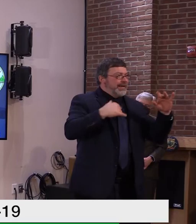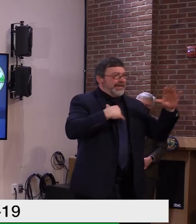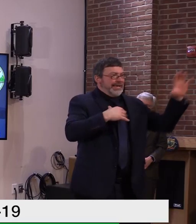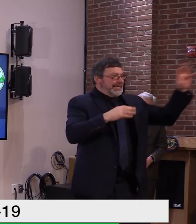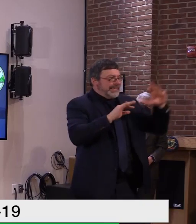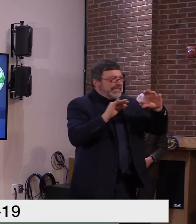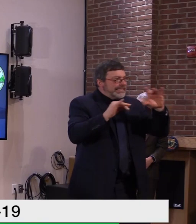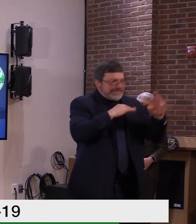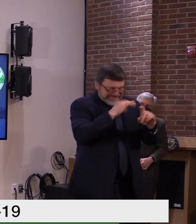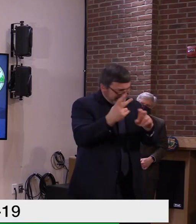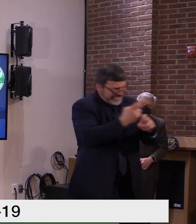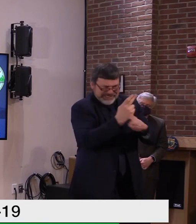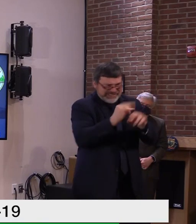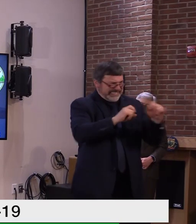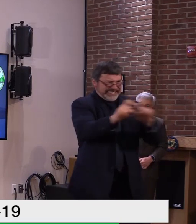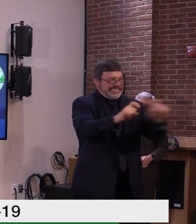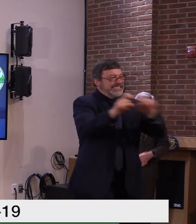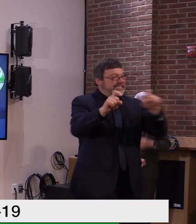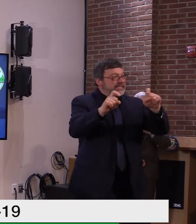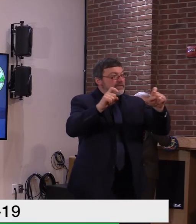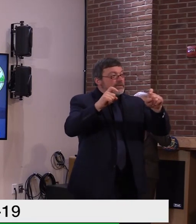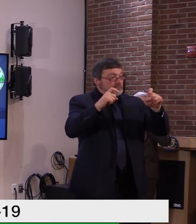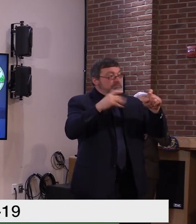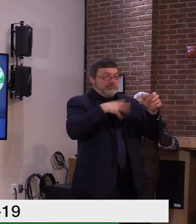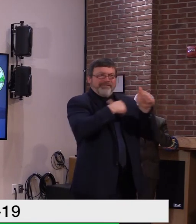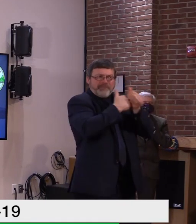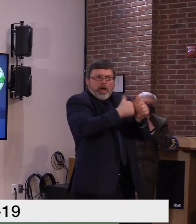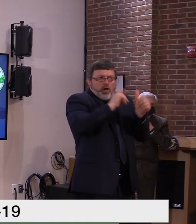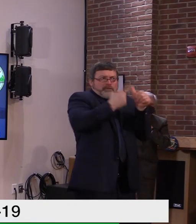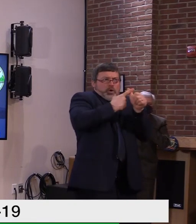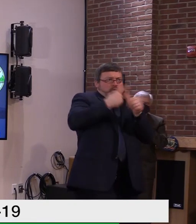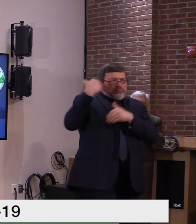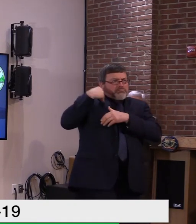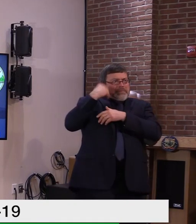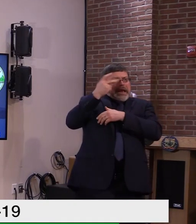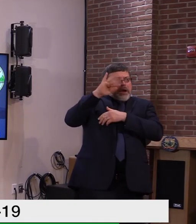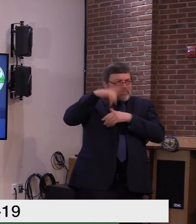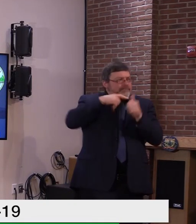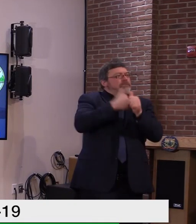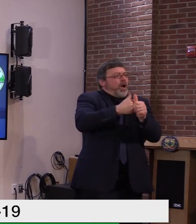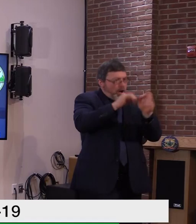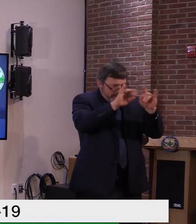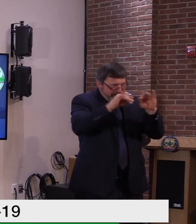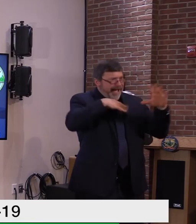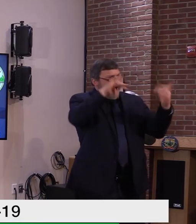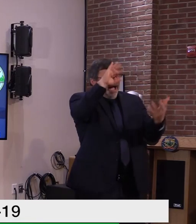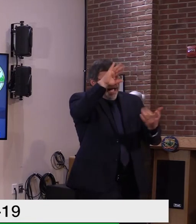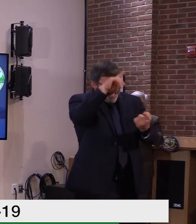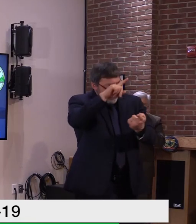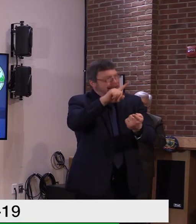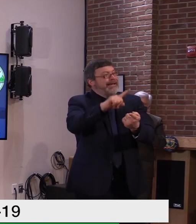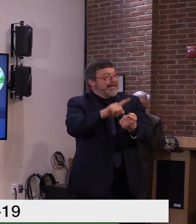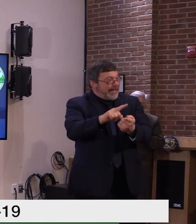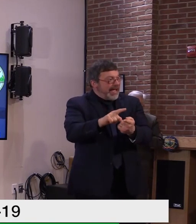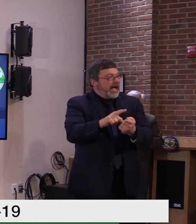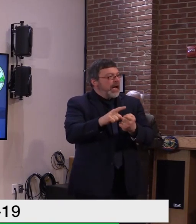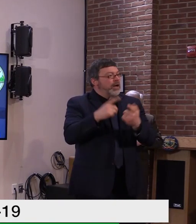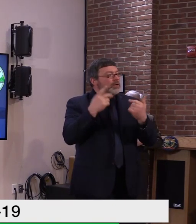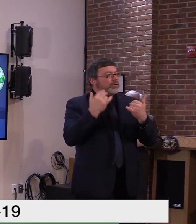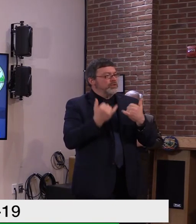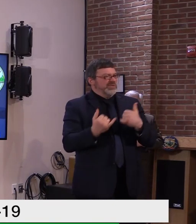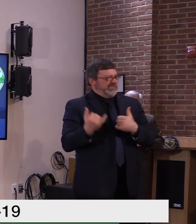received, because we were following the guidelines. And in the end, we did have a bit of money left over.